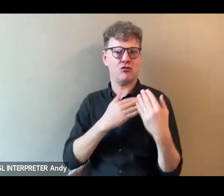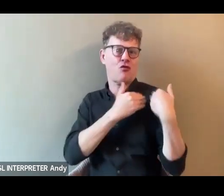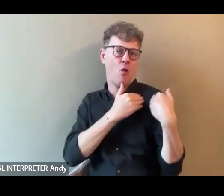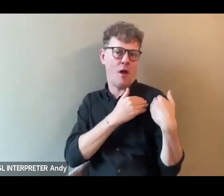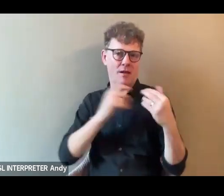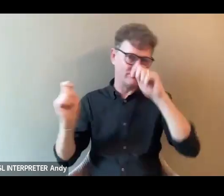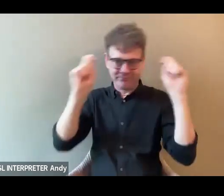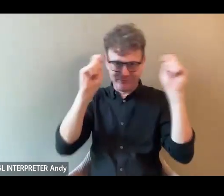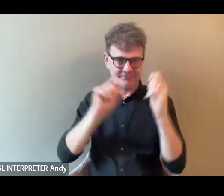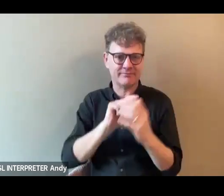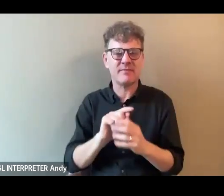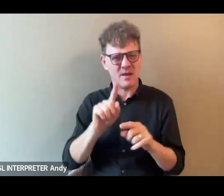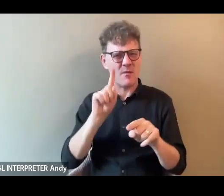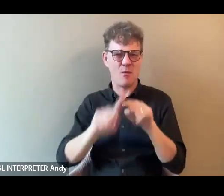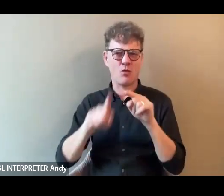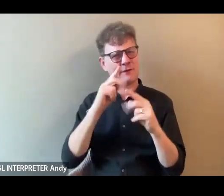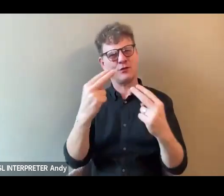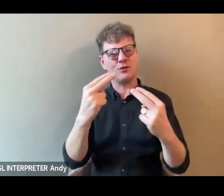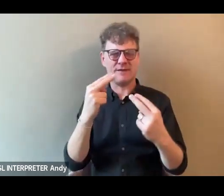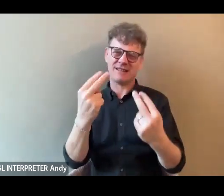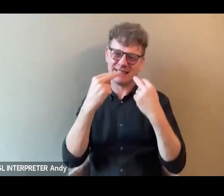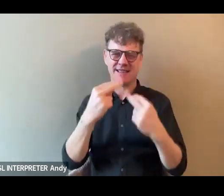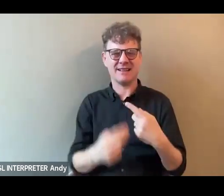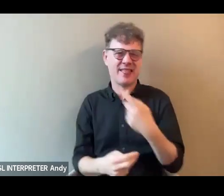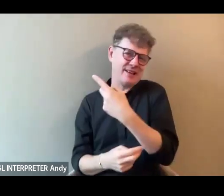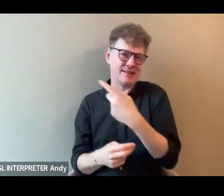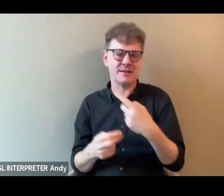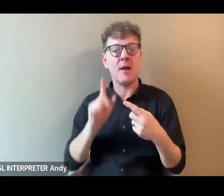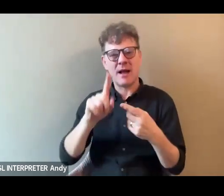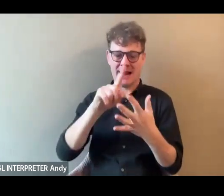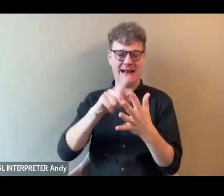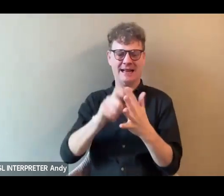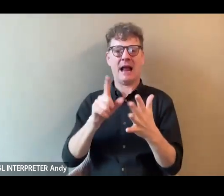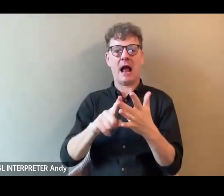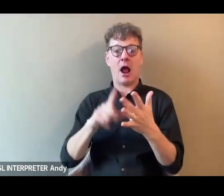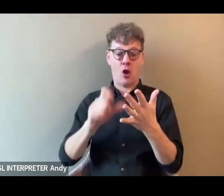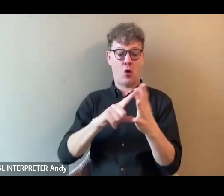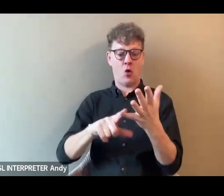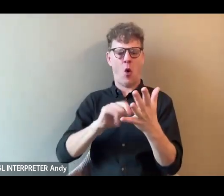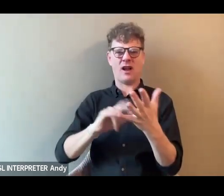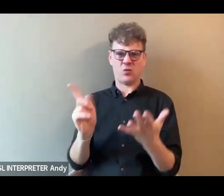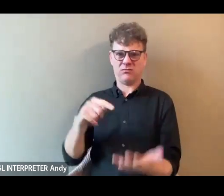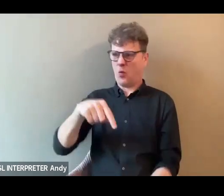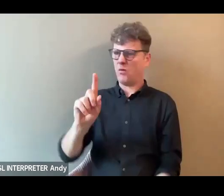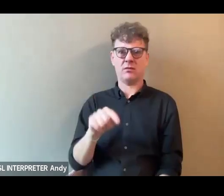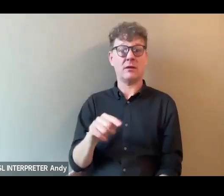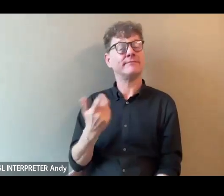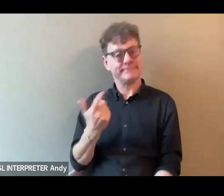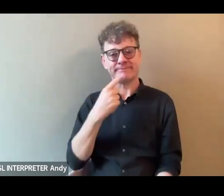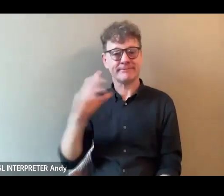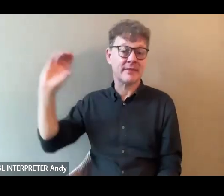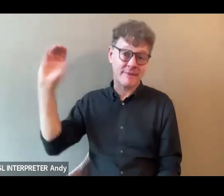Most of you know this, you've probably seen me do some version of this, but I wanted to kind of start off with what is the EDI Caucus. So I said we're funded